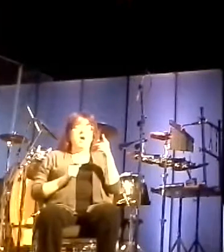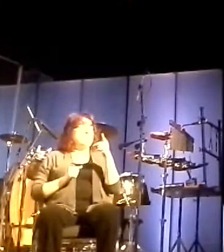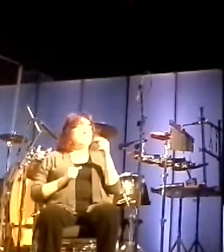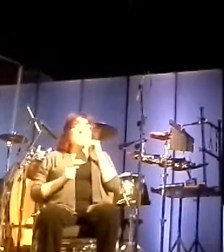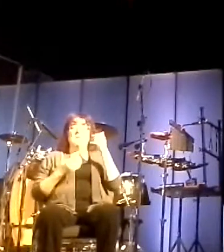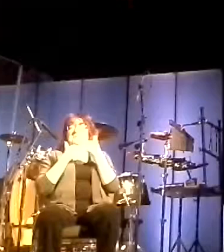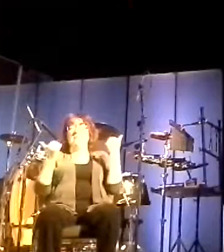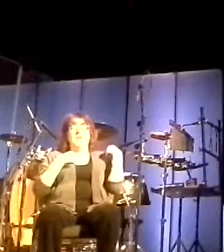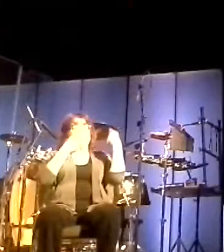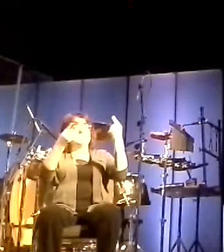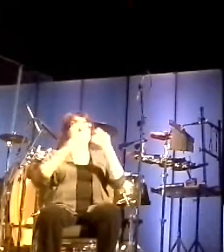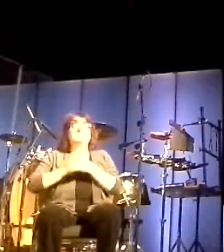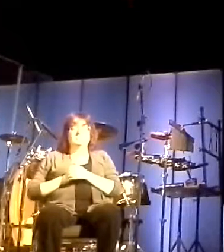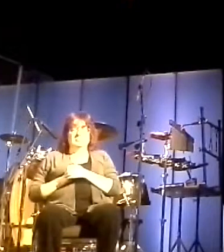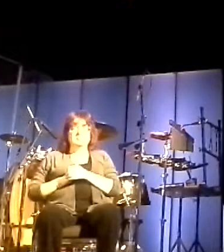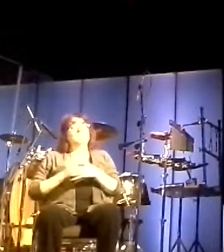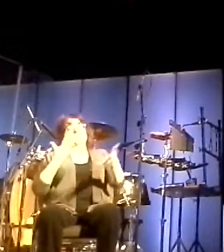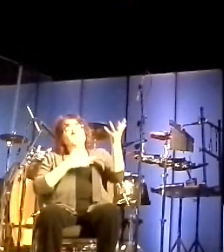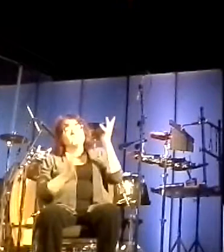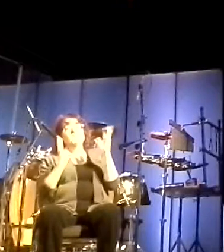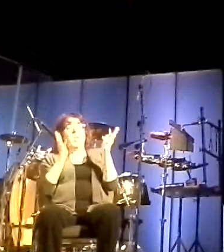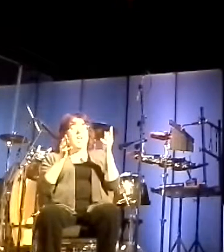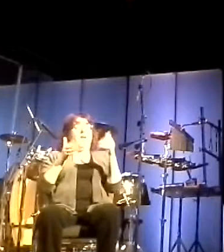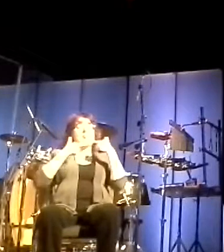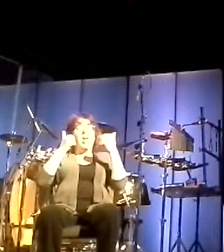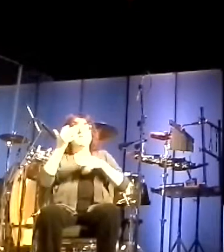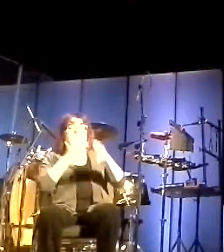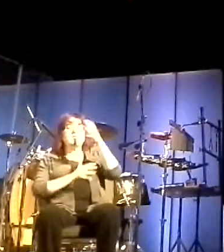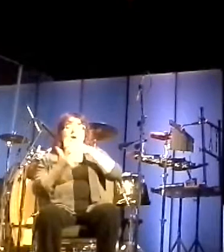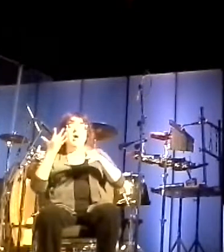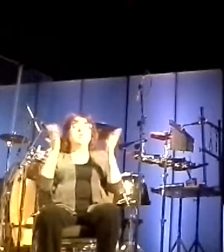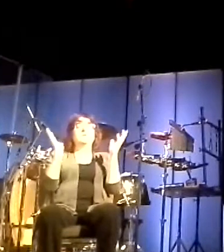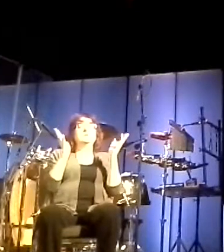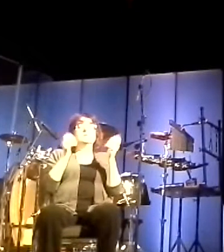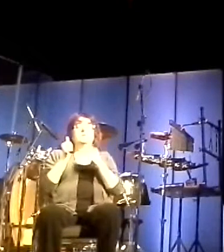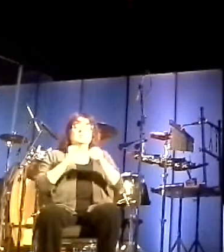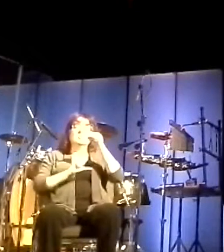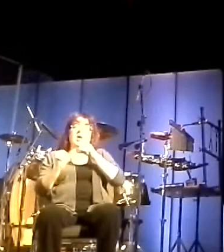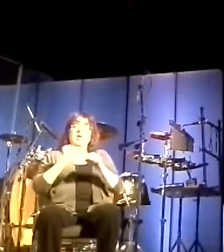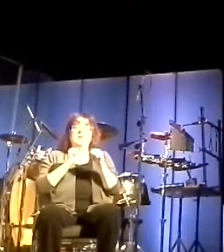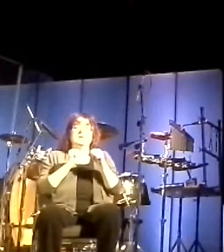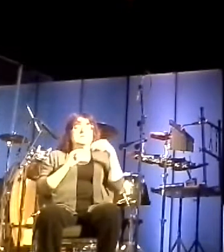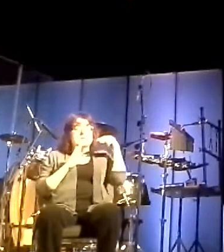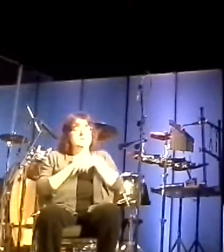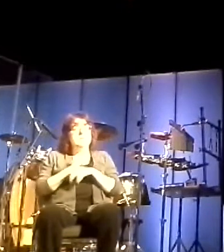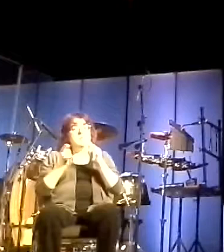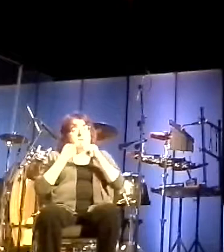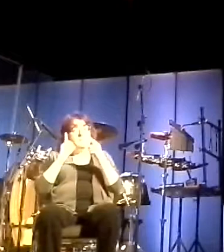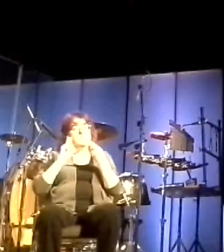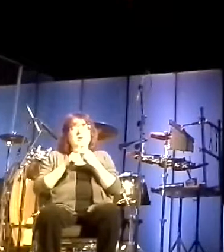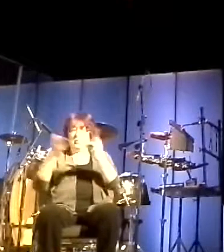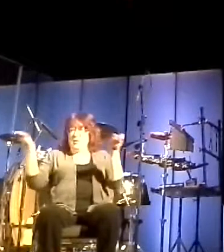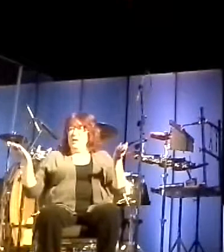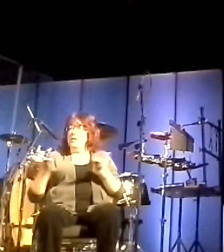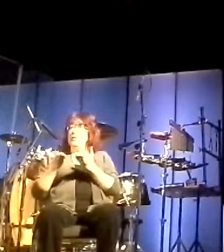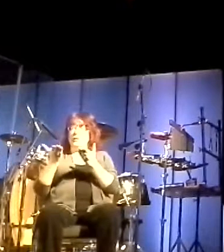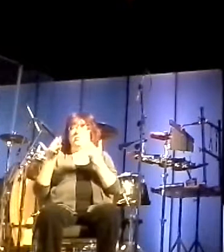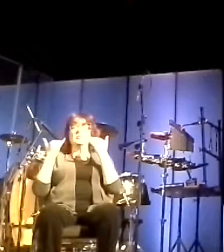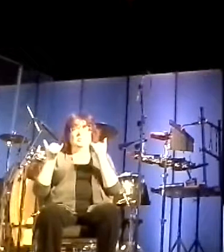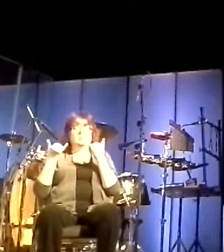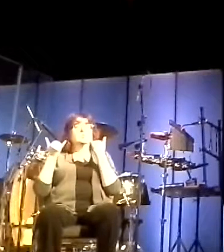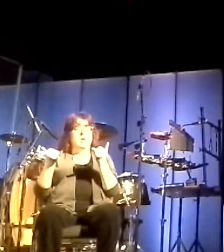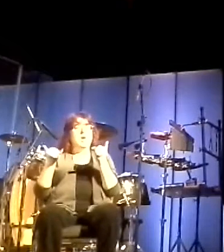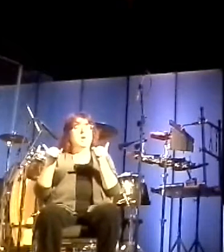hadn't been apart. Just hung out together, laughed together, talked together. That's deep friendship. Right here in this room, sitting in this room